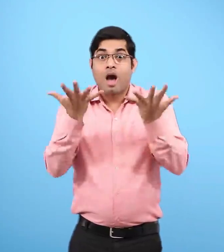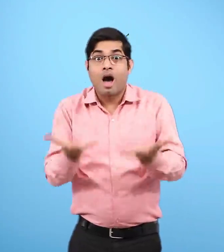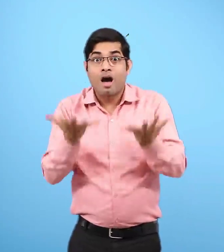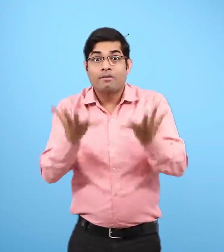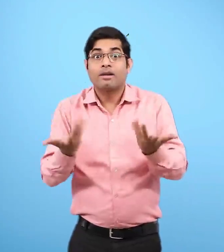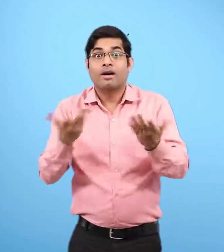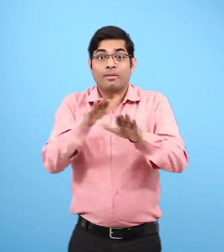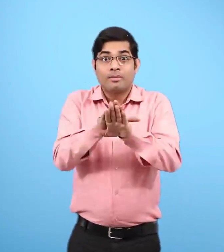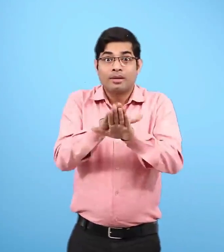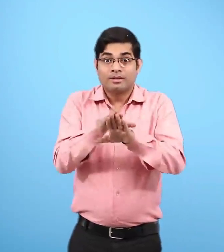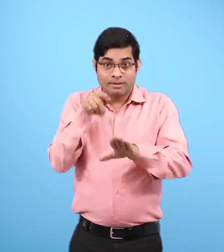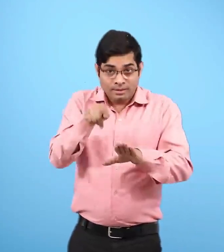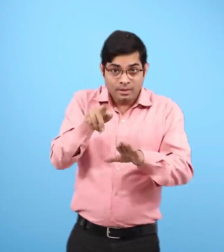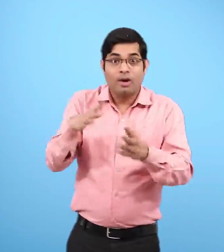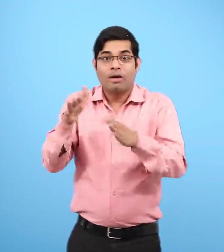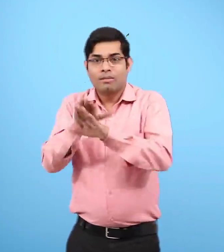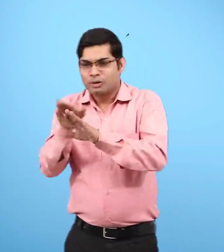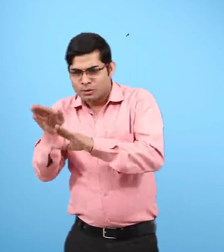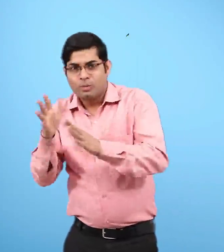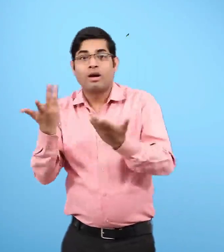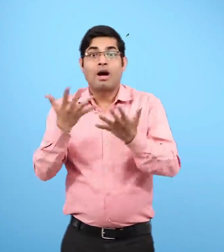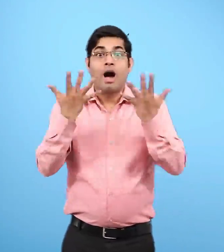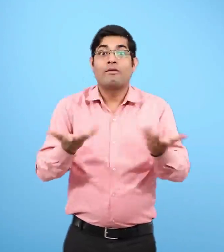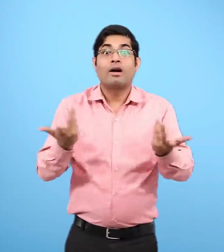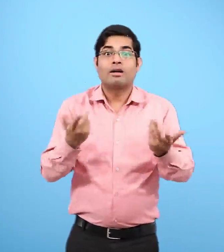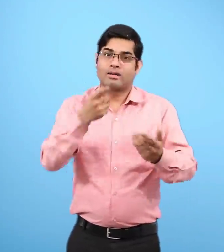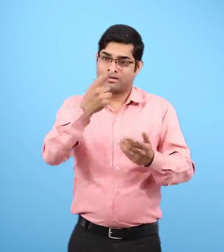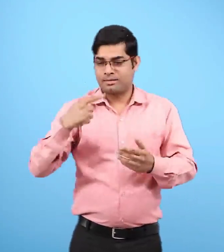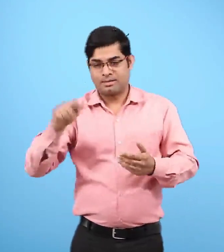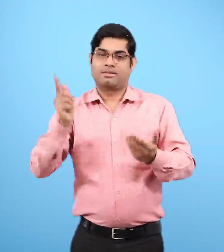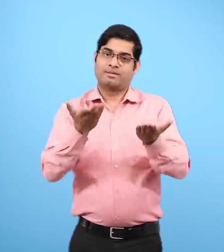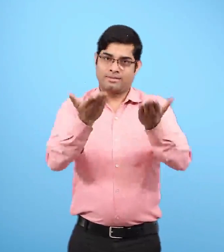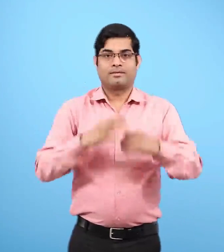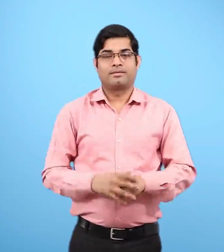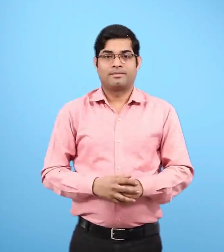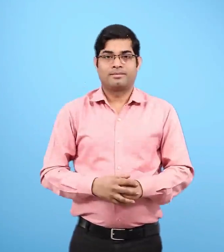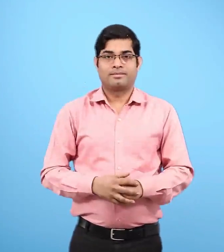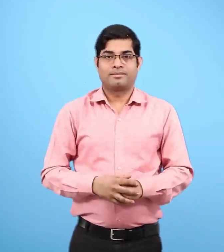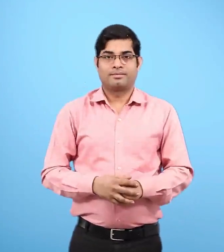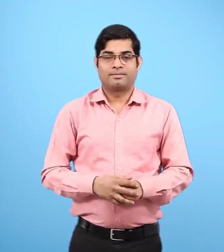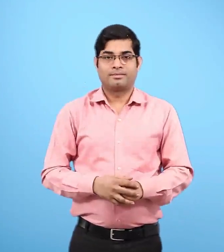You have to tick and identify the fish which is heavier.